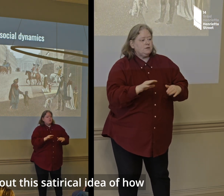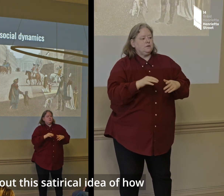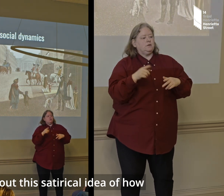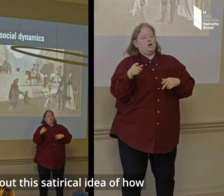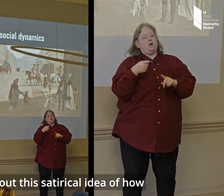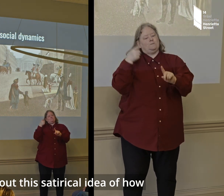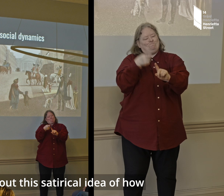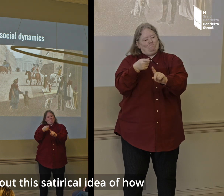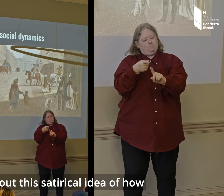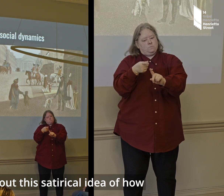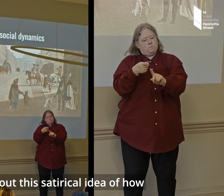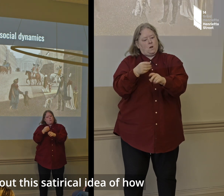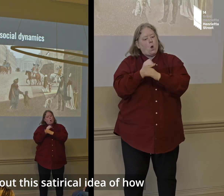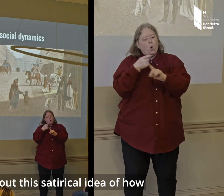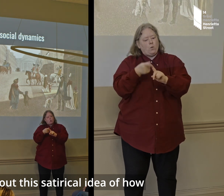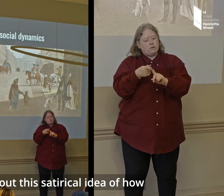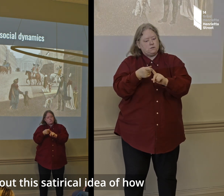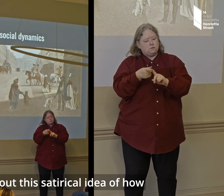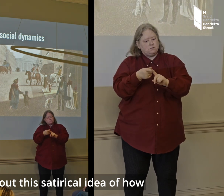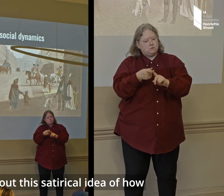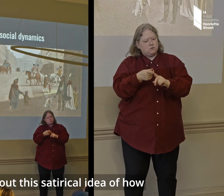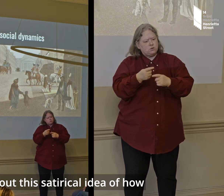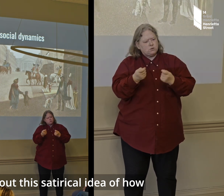this satirical idea